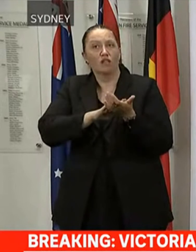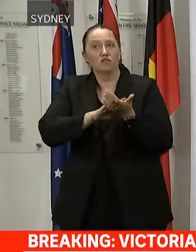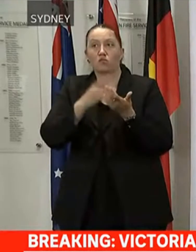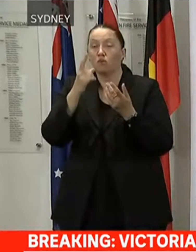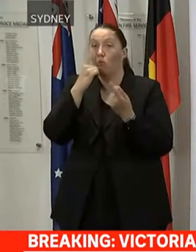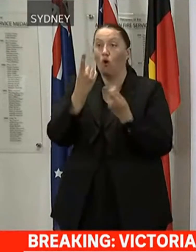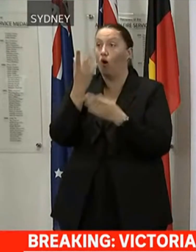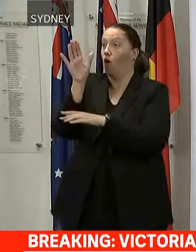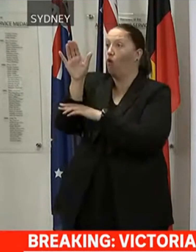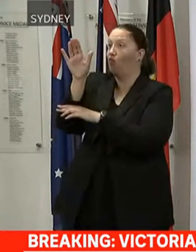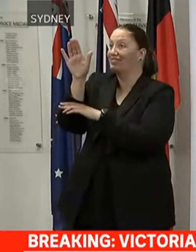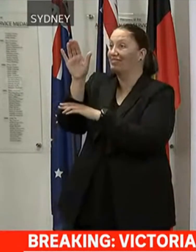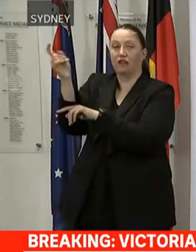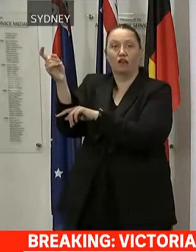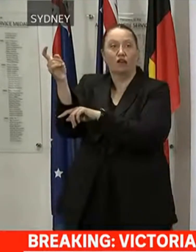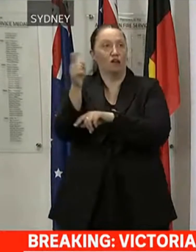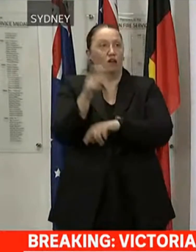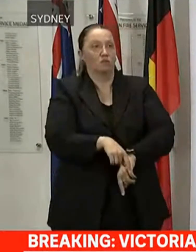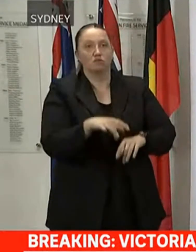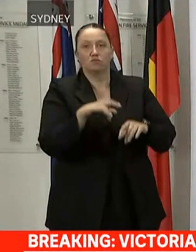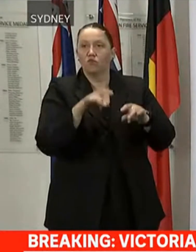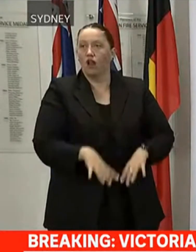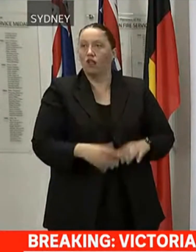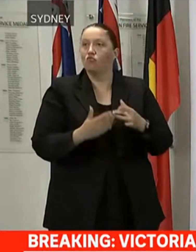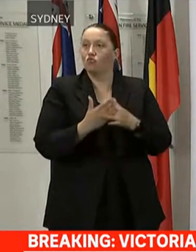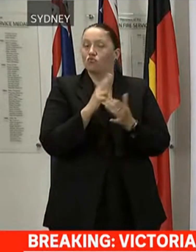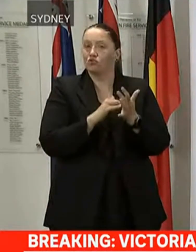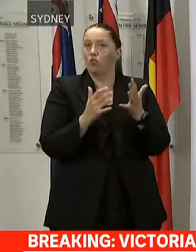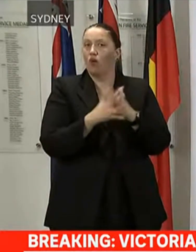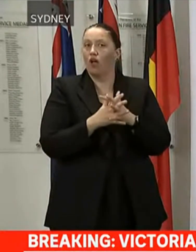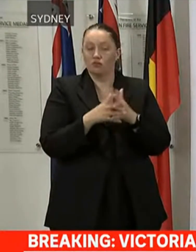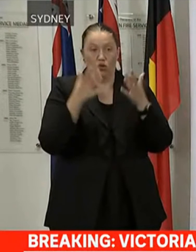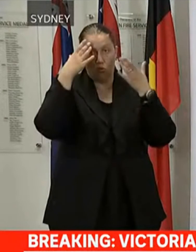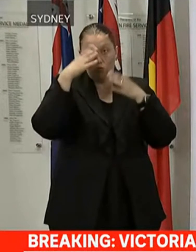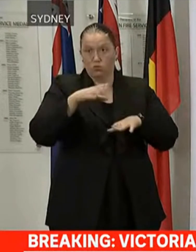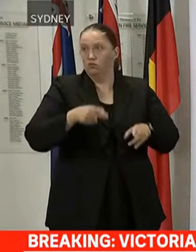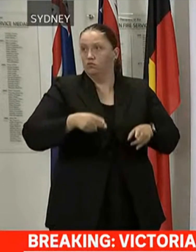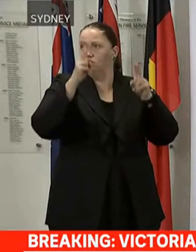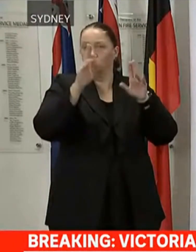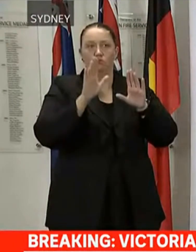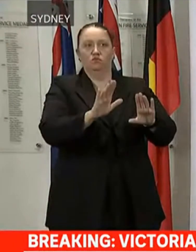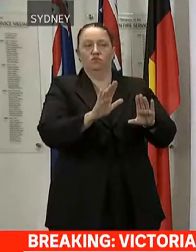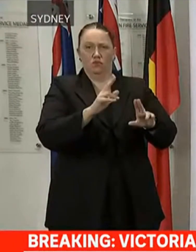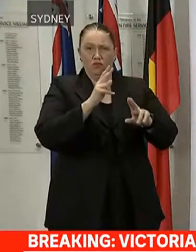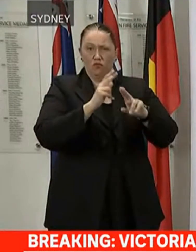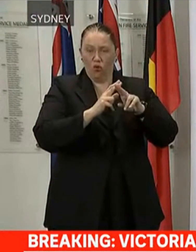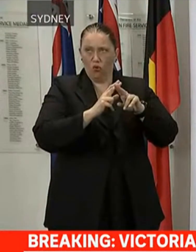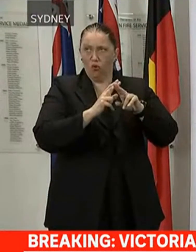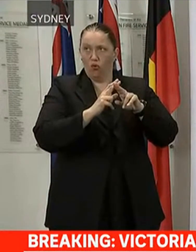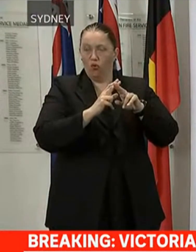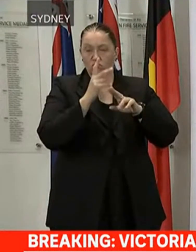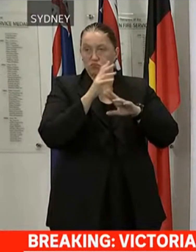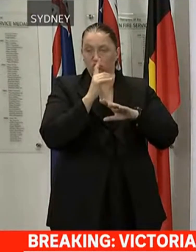South Wales when they didn't require to pay for their hotel quarantine, and now they do. Under the circumstances, we want to give a